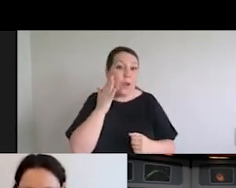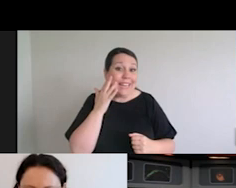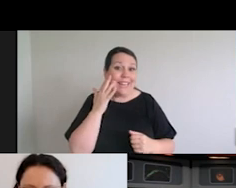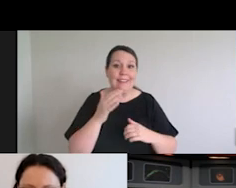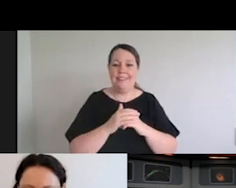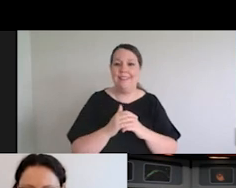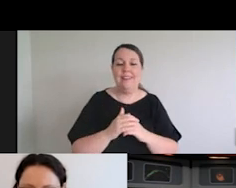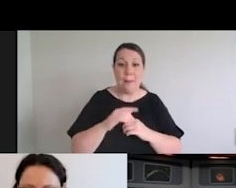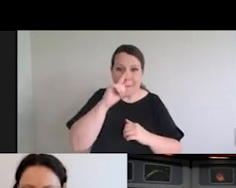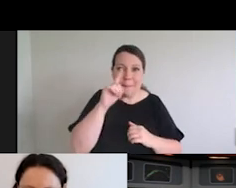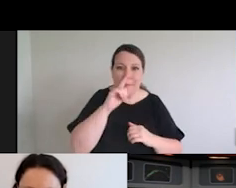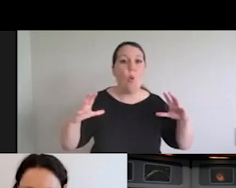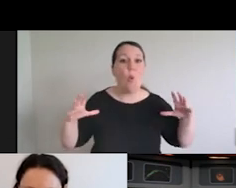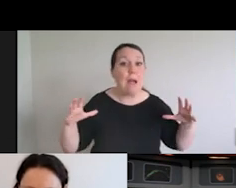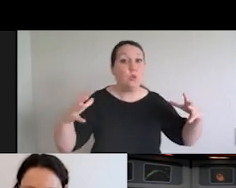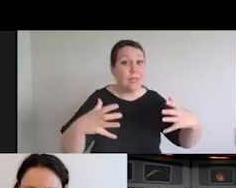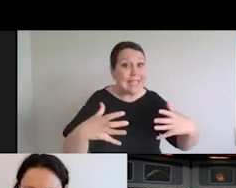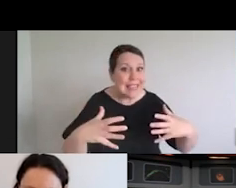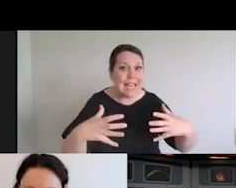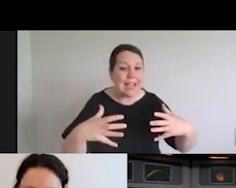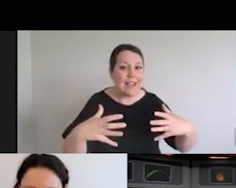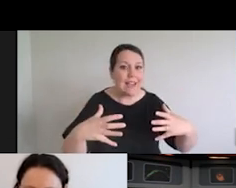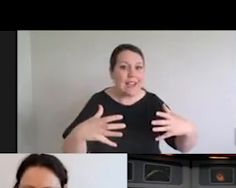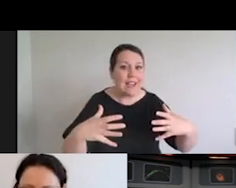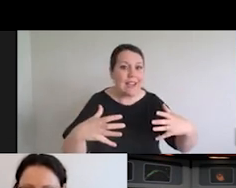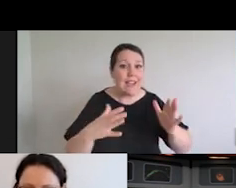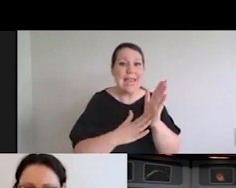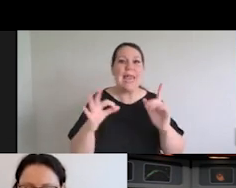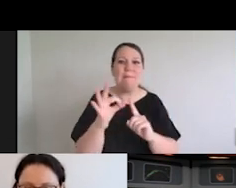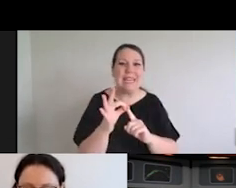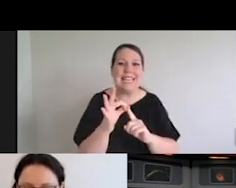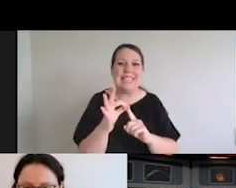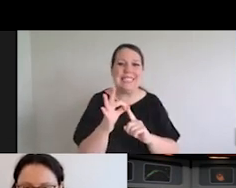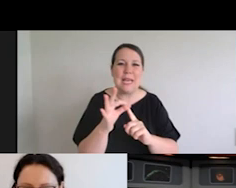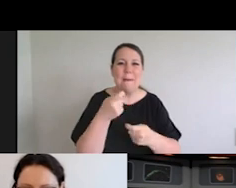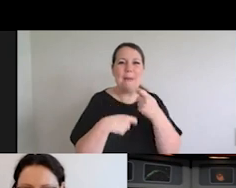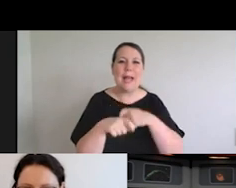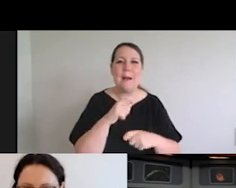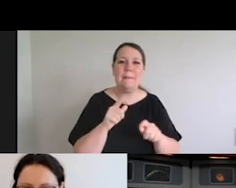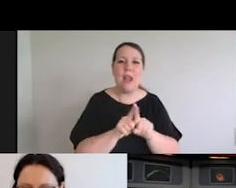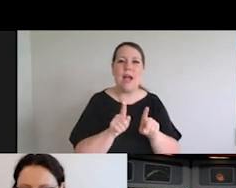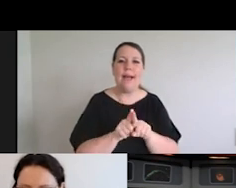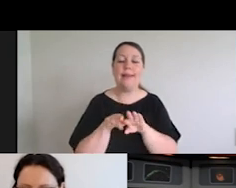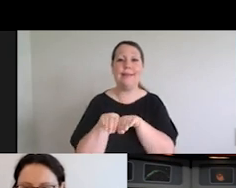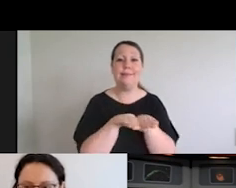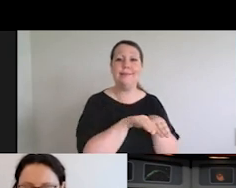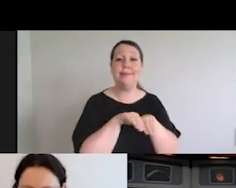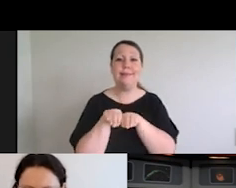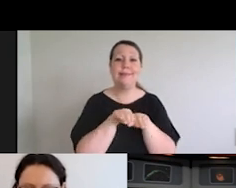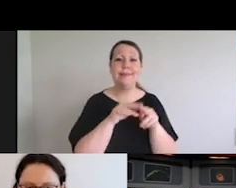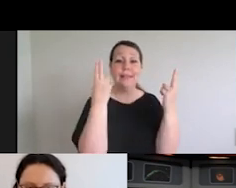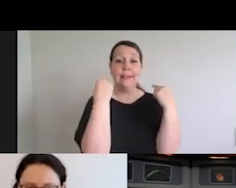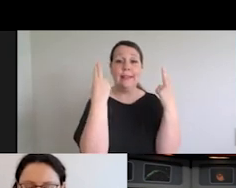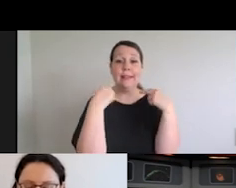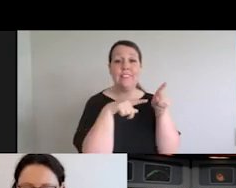prevails. Well, work with individuals to help work around that group mindset. But this is a process of